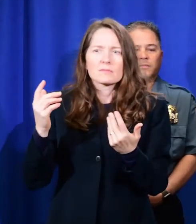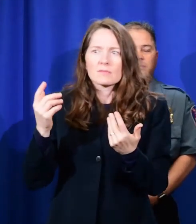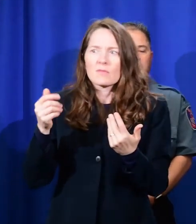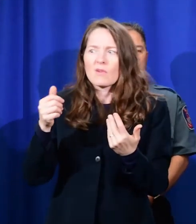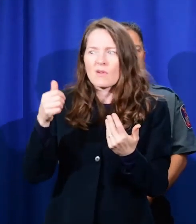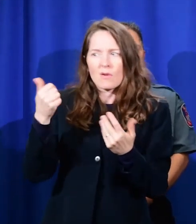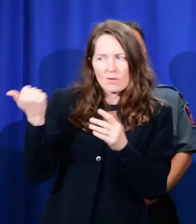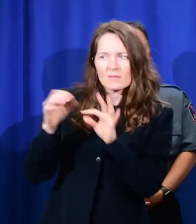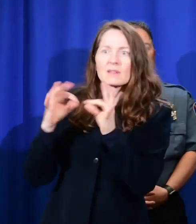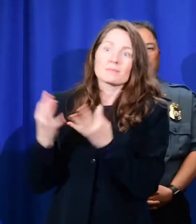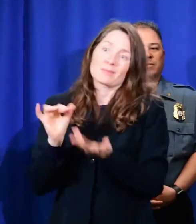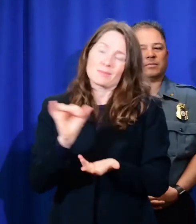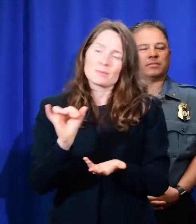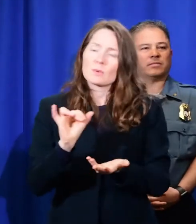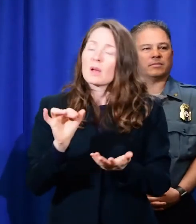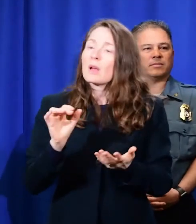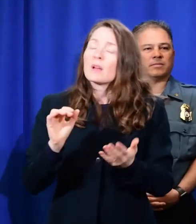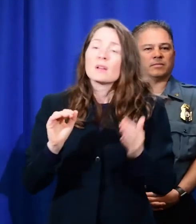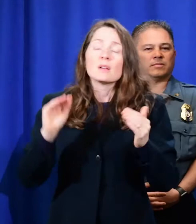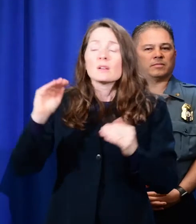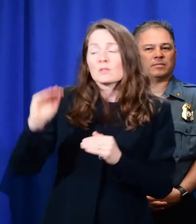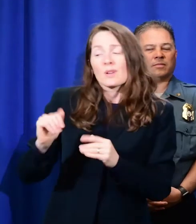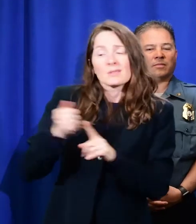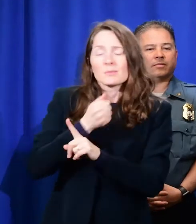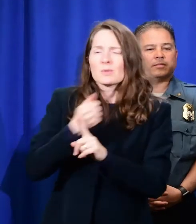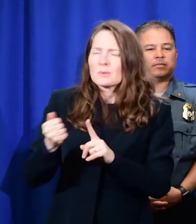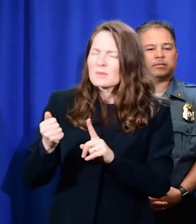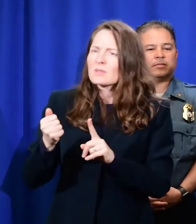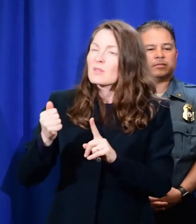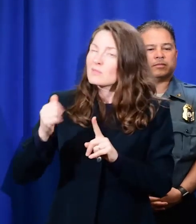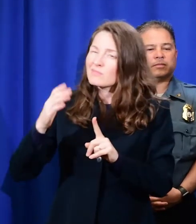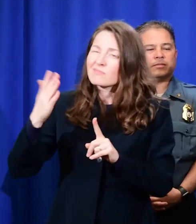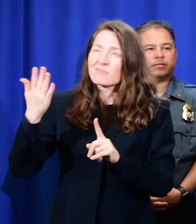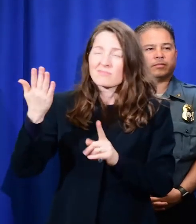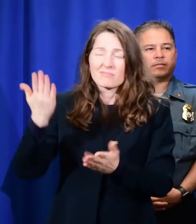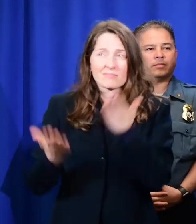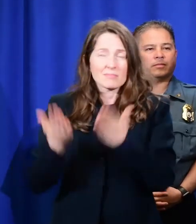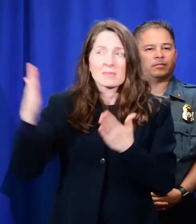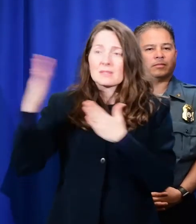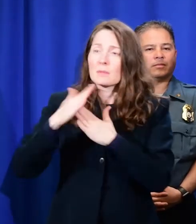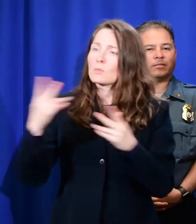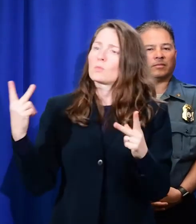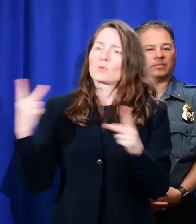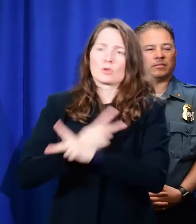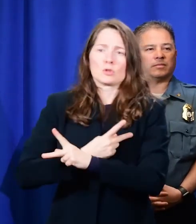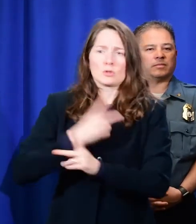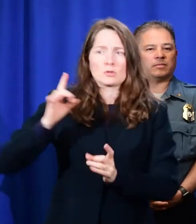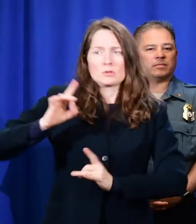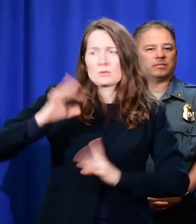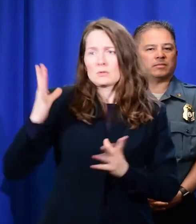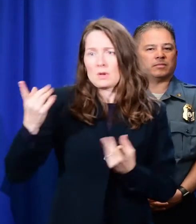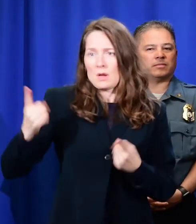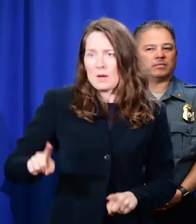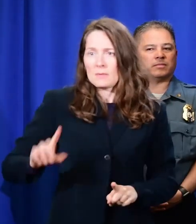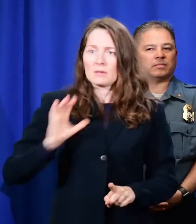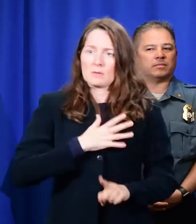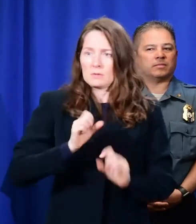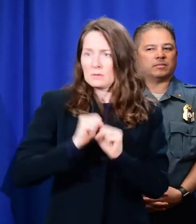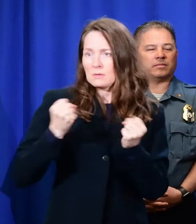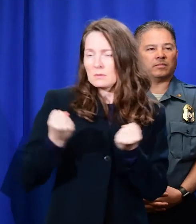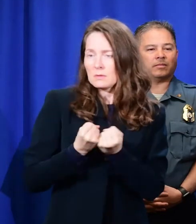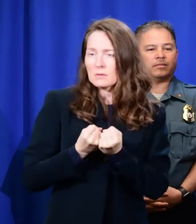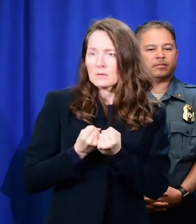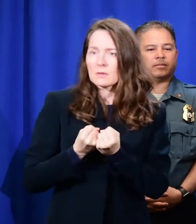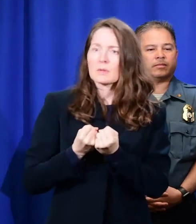devastating tragedies still in our society. And prevention is one of the most important tools to end